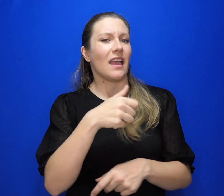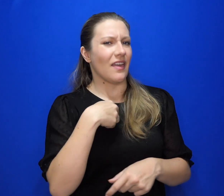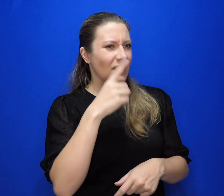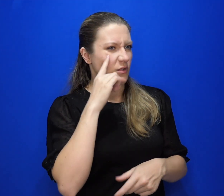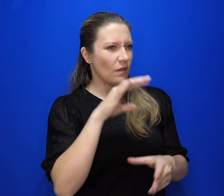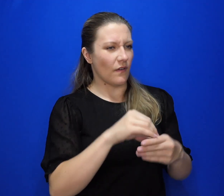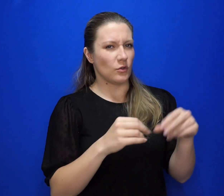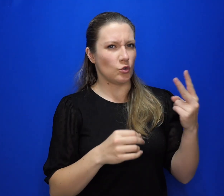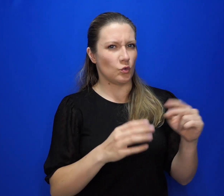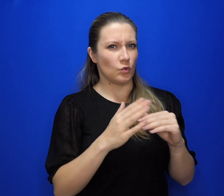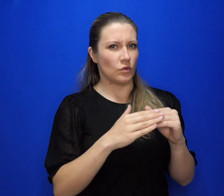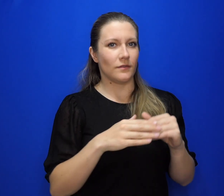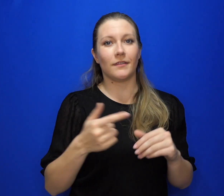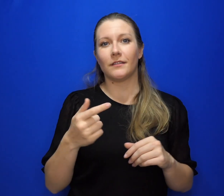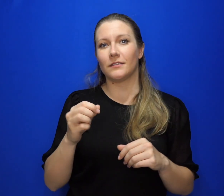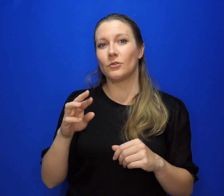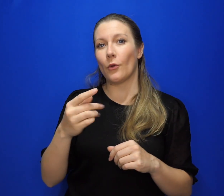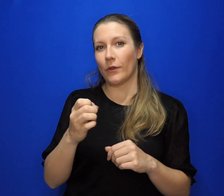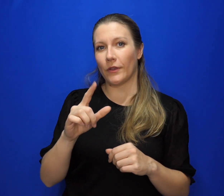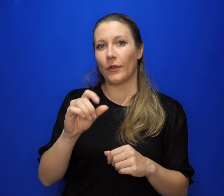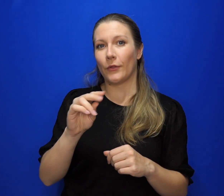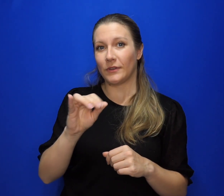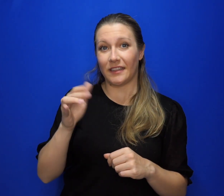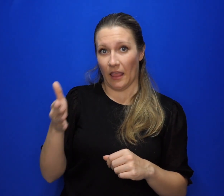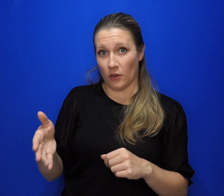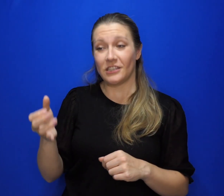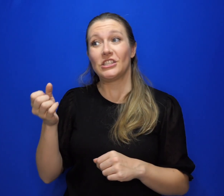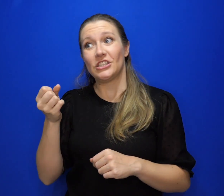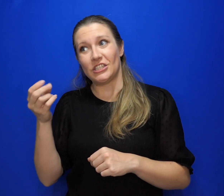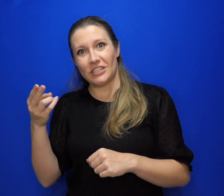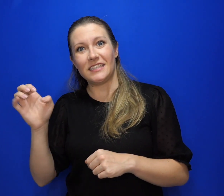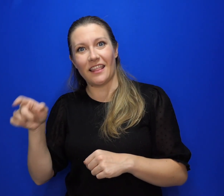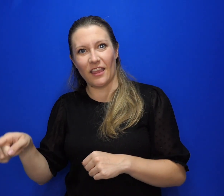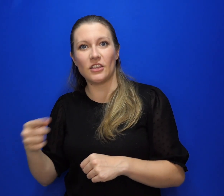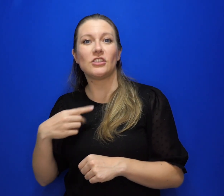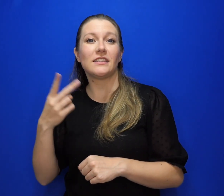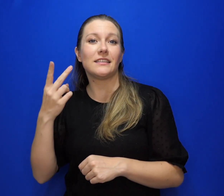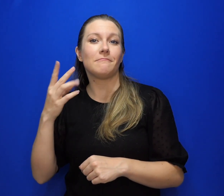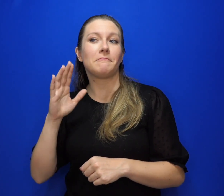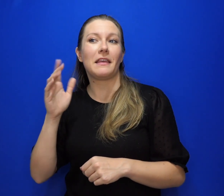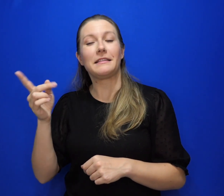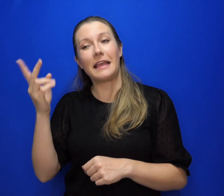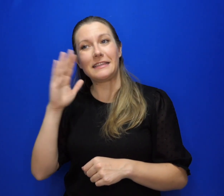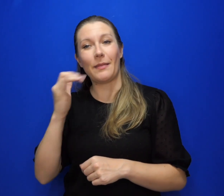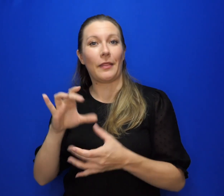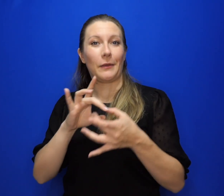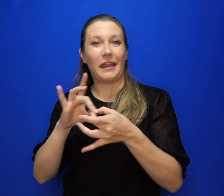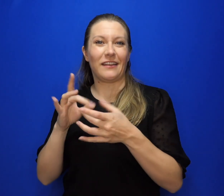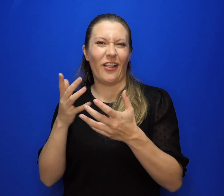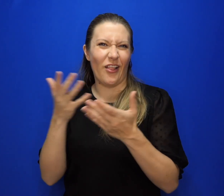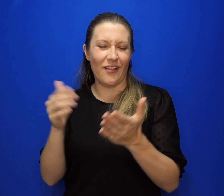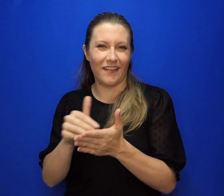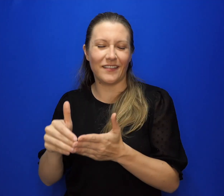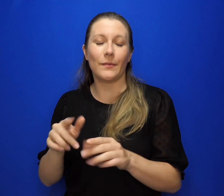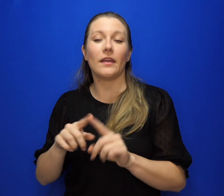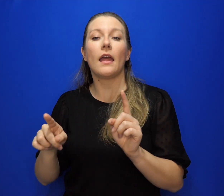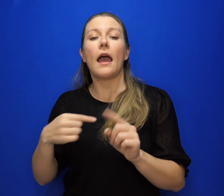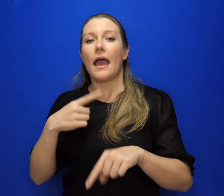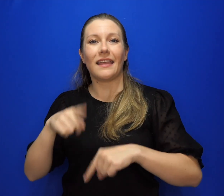She's there. You understand? Right. Yeah, they seem to have a cabal. Yeah. Hey, I can't call this episode Drink Your Juice, Shelby, can I? Because people